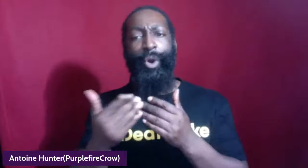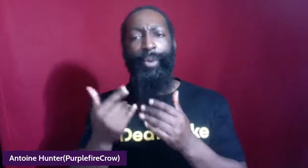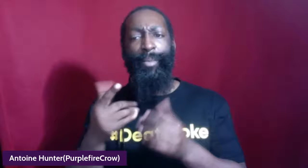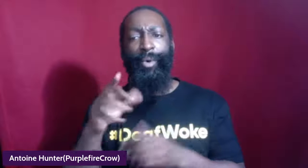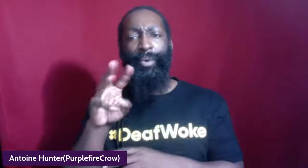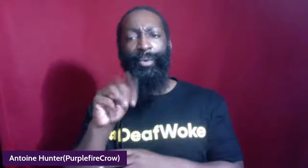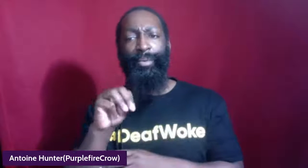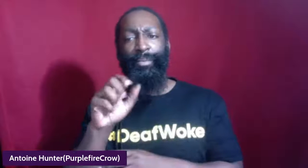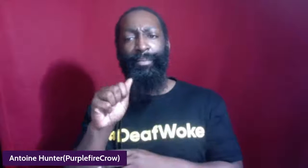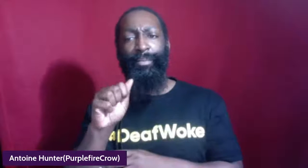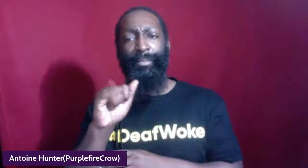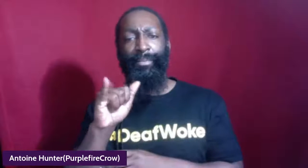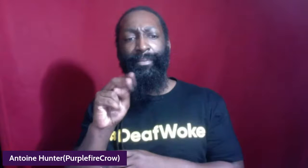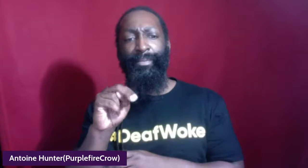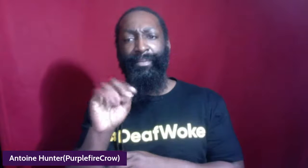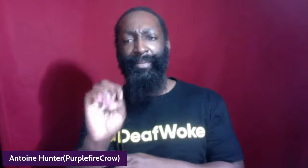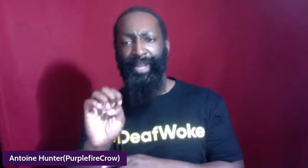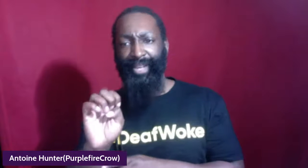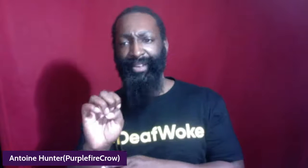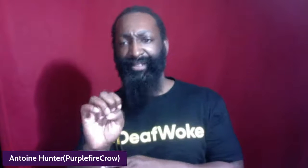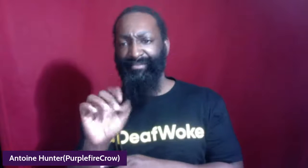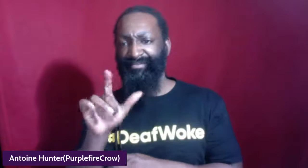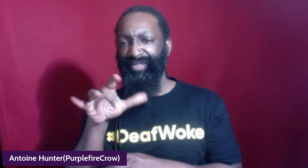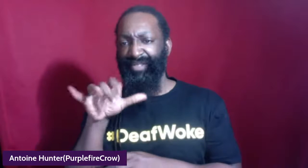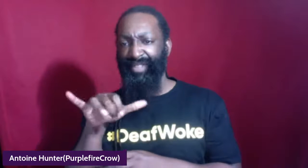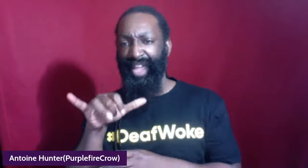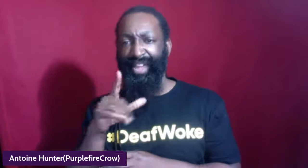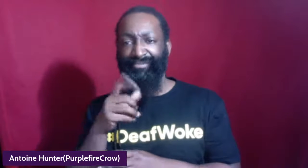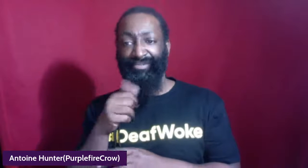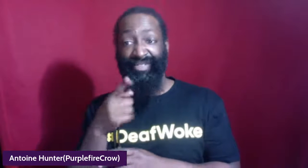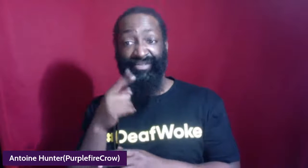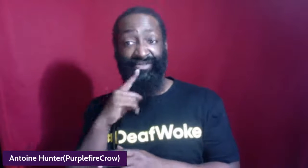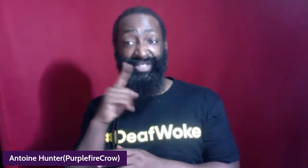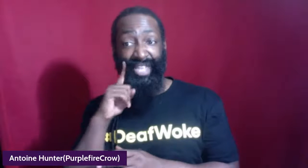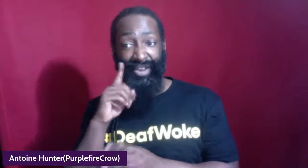In theater, Almost Maine,